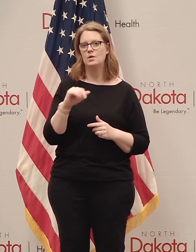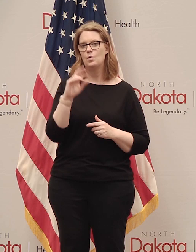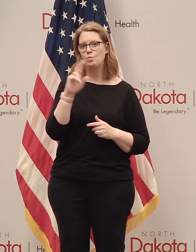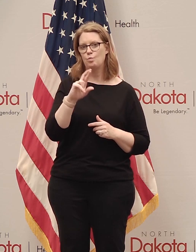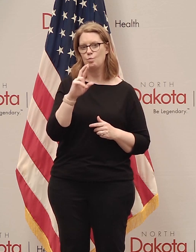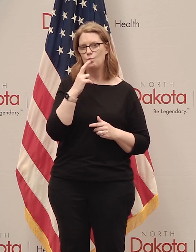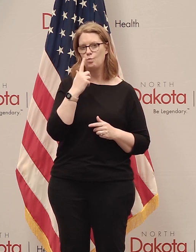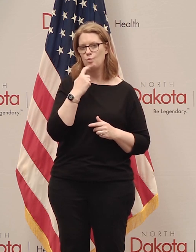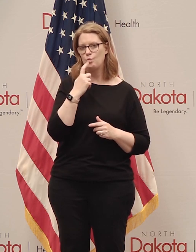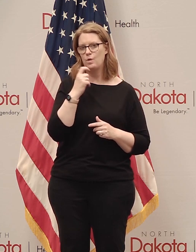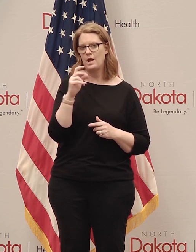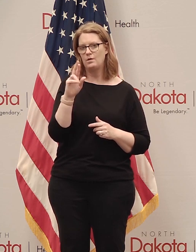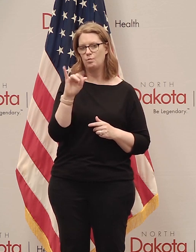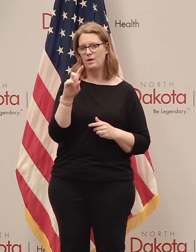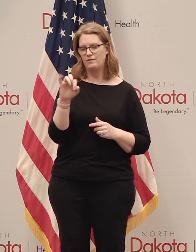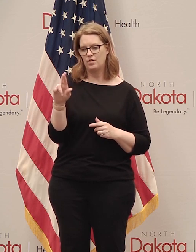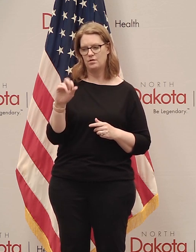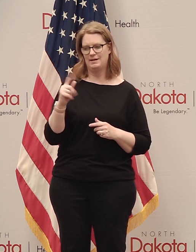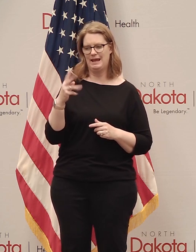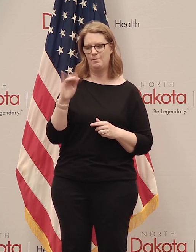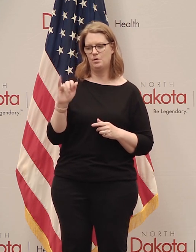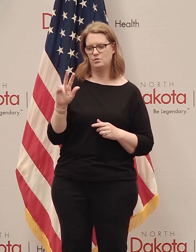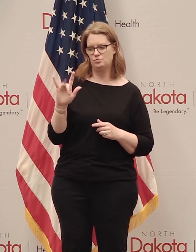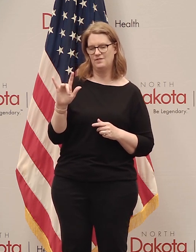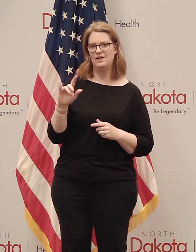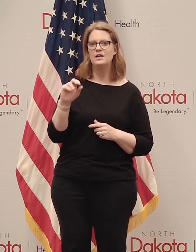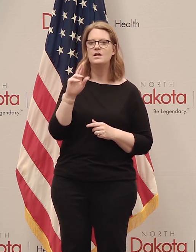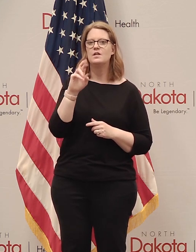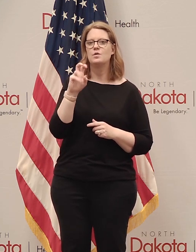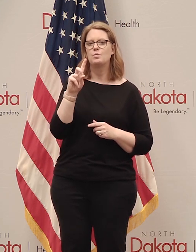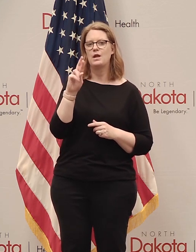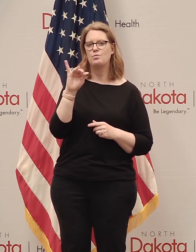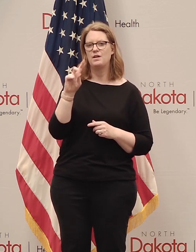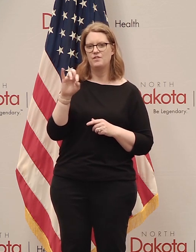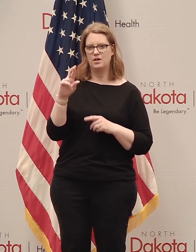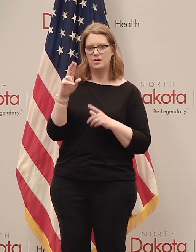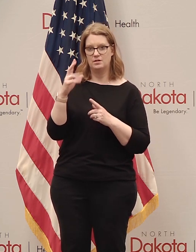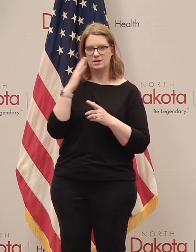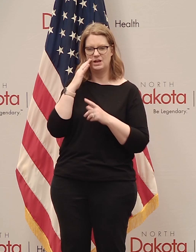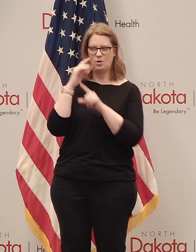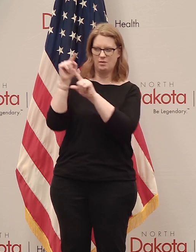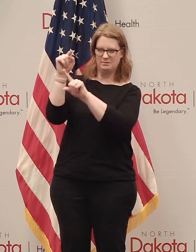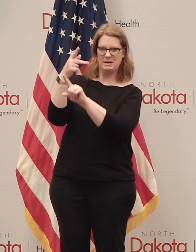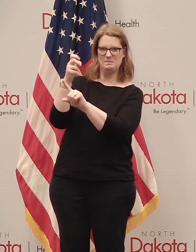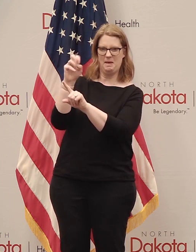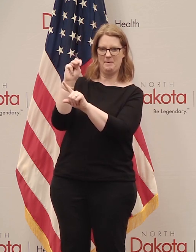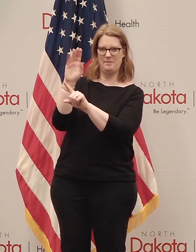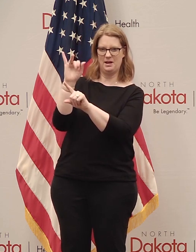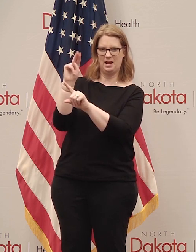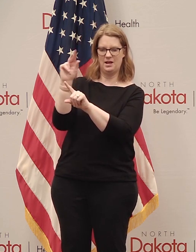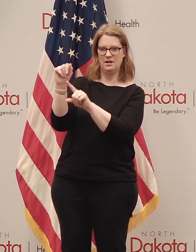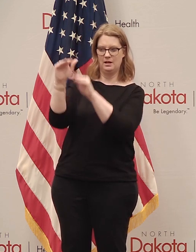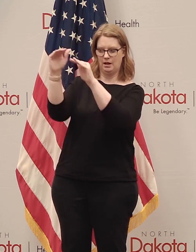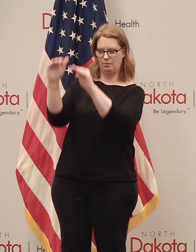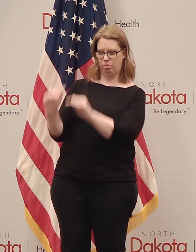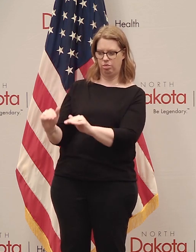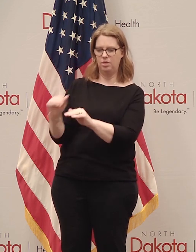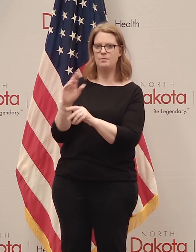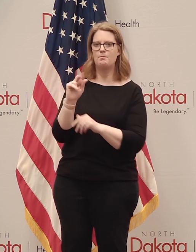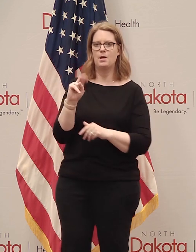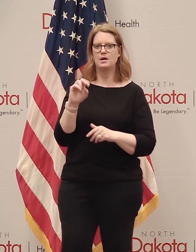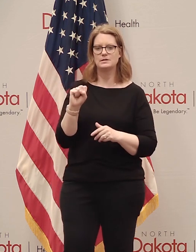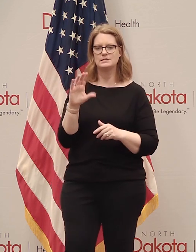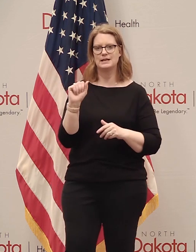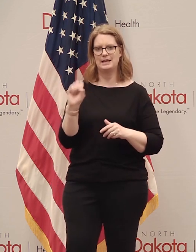River, at April 25th is when the Red River finally dropped below flood stages in Pembina. It includes 21 counties: Barnes, Cass,